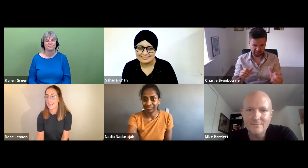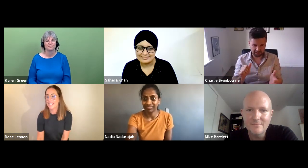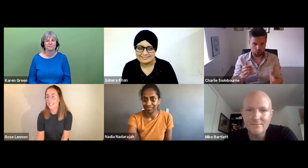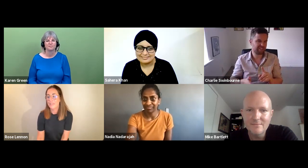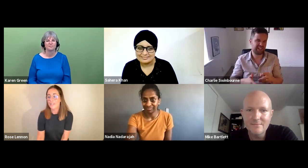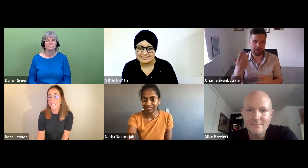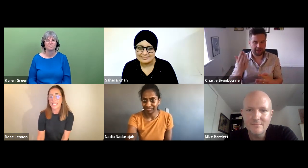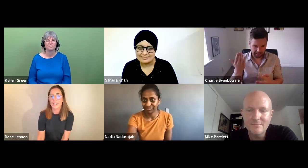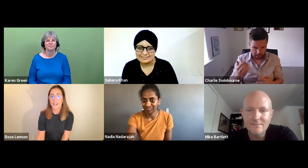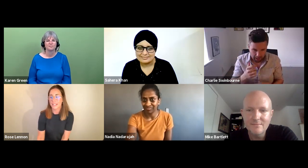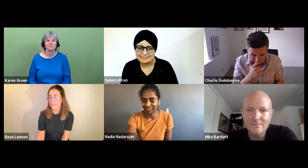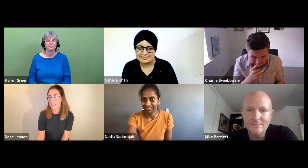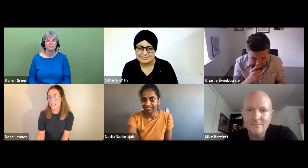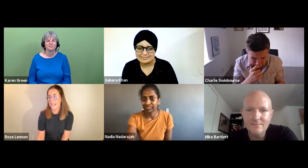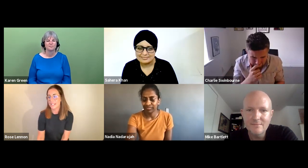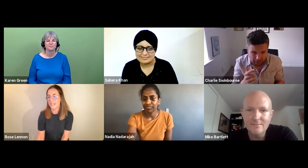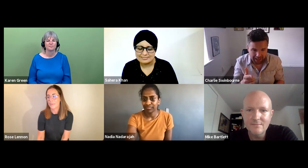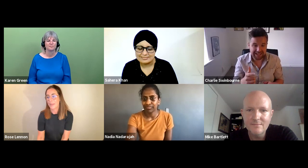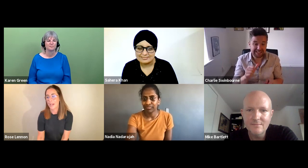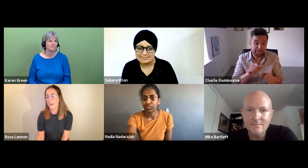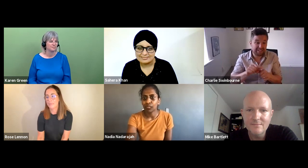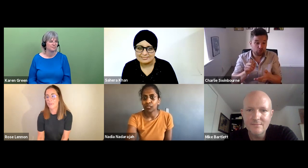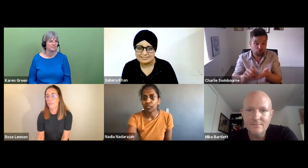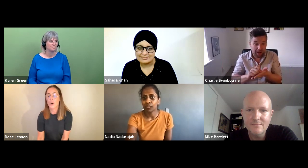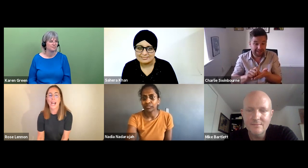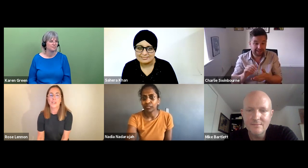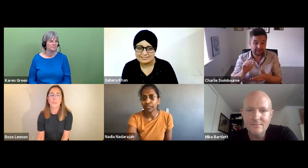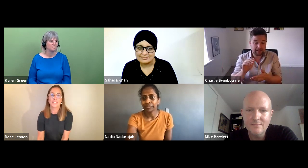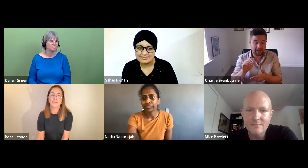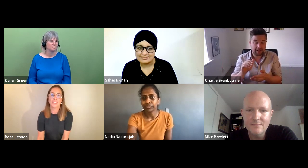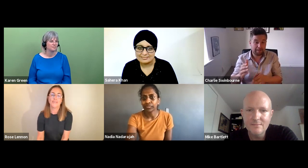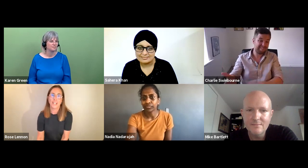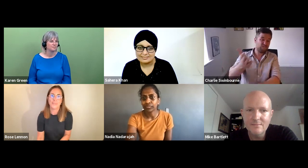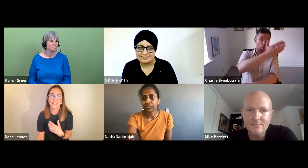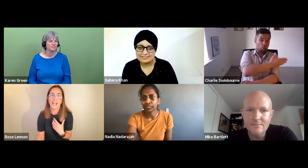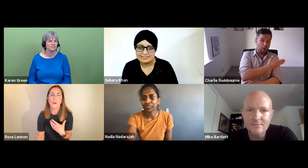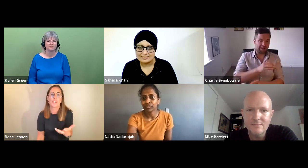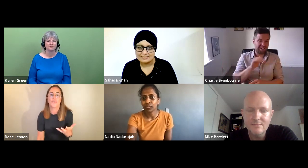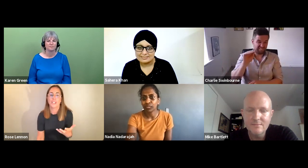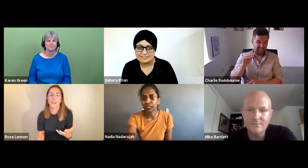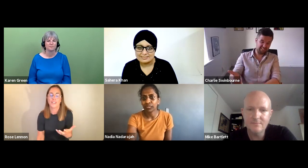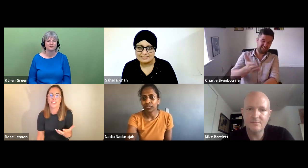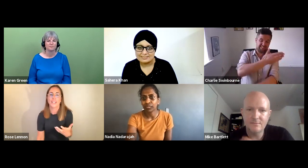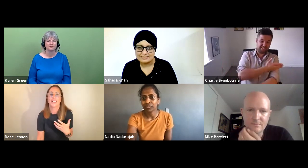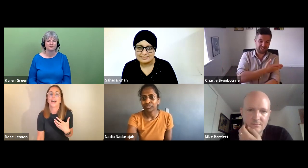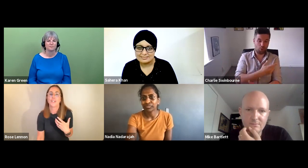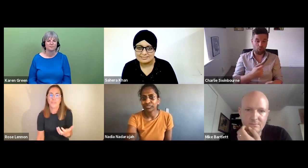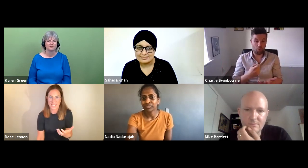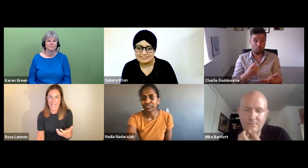And if you have a deadline instead, what do you rely on